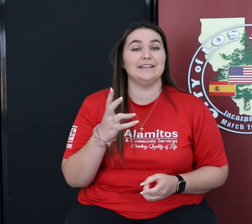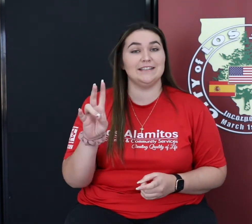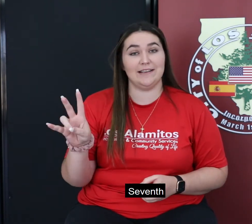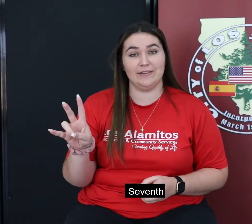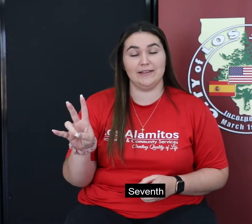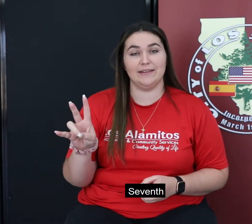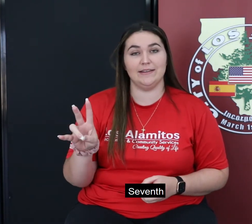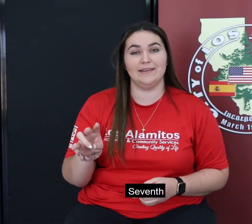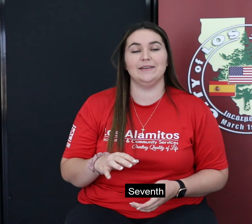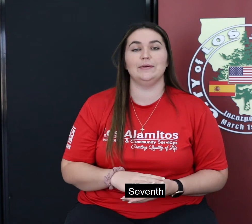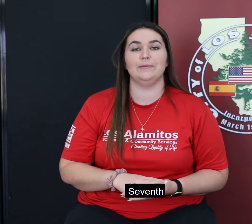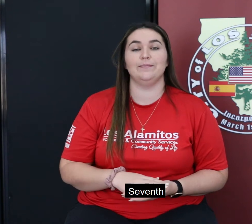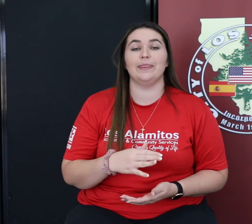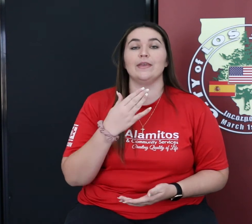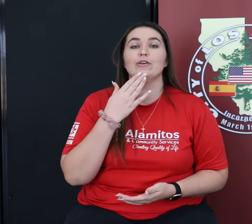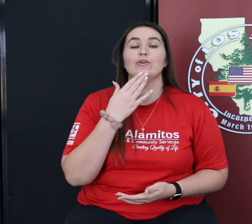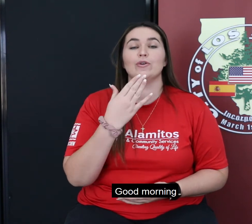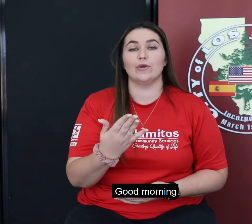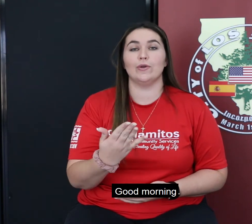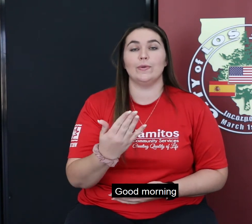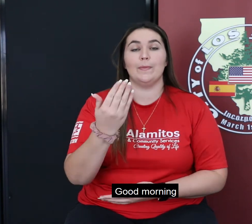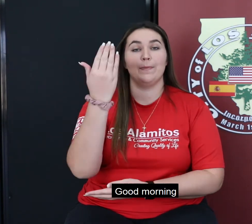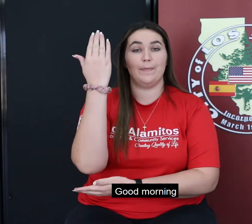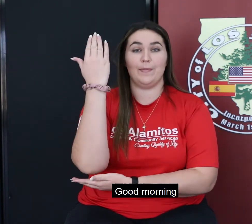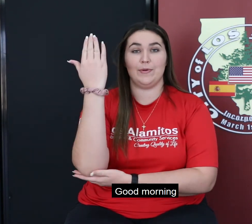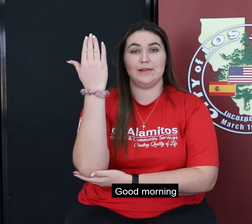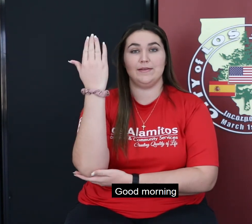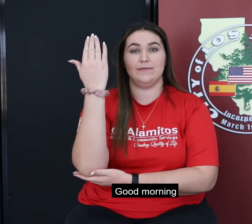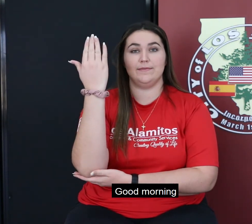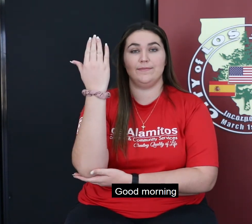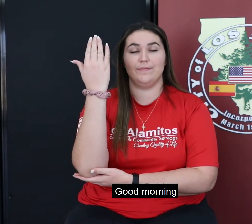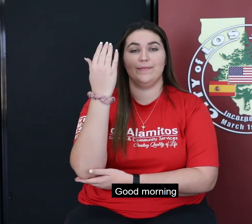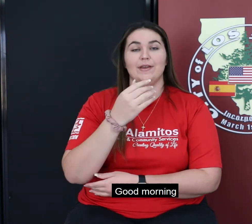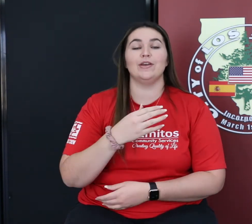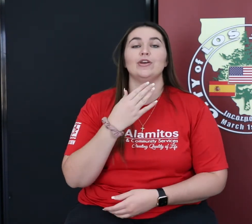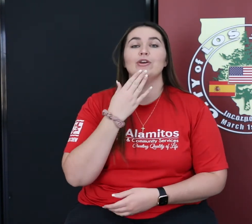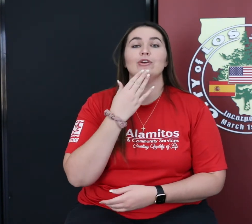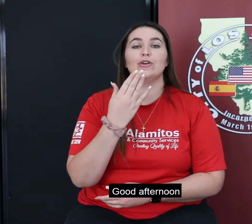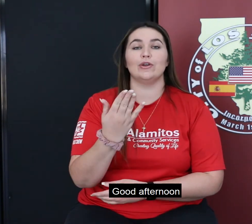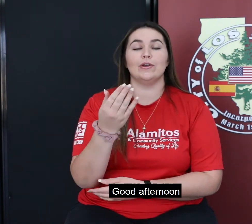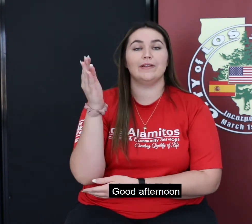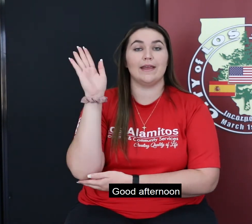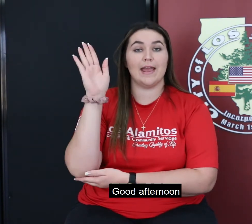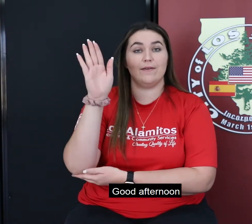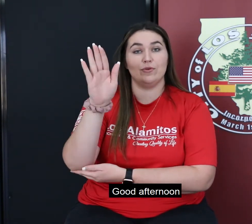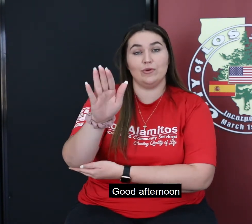Seventh, good morning, good afternoon,